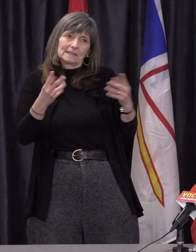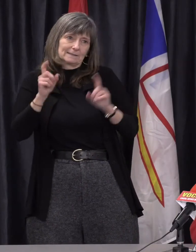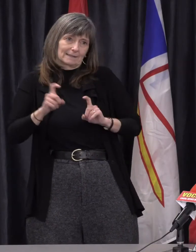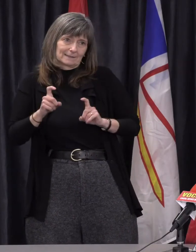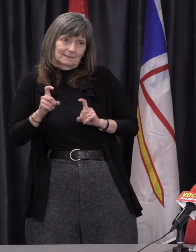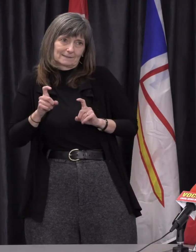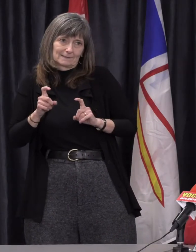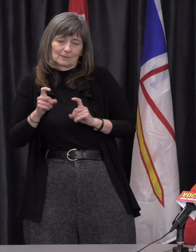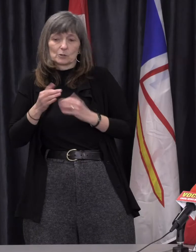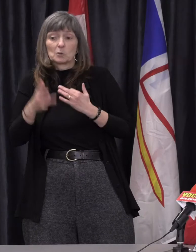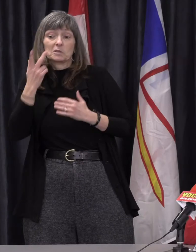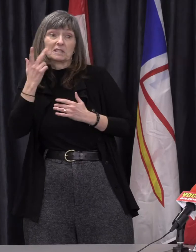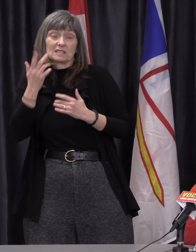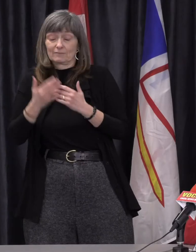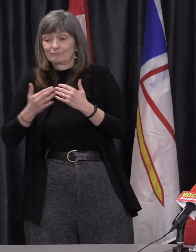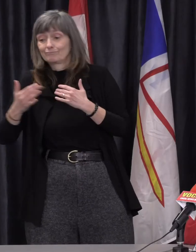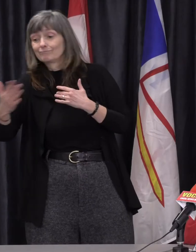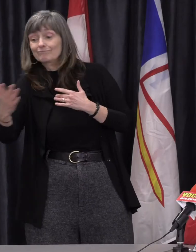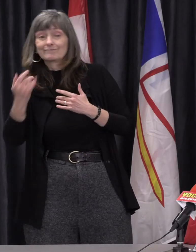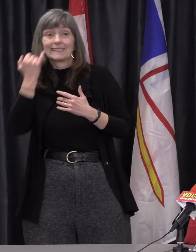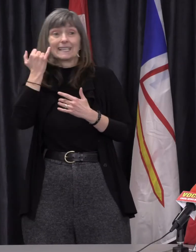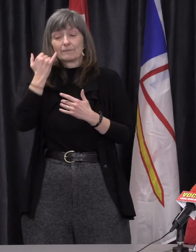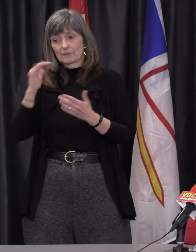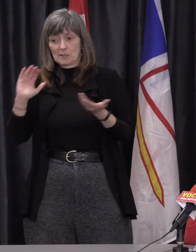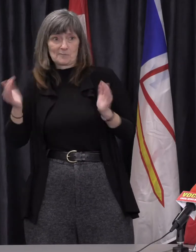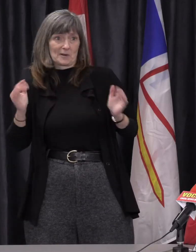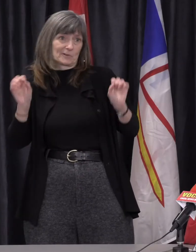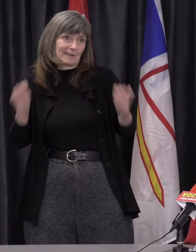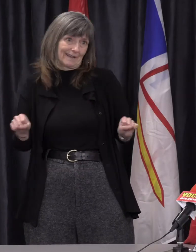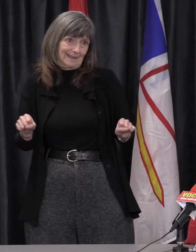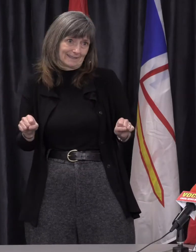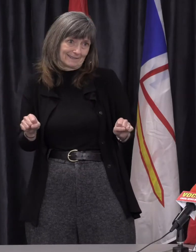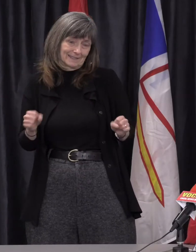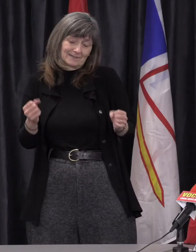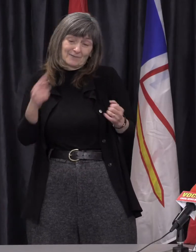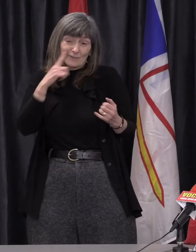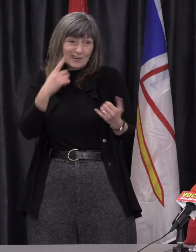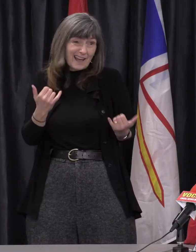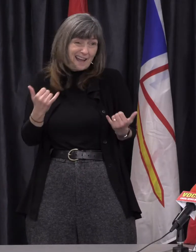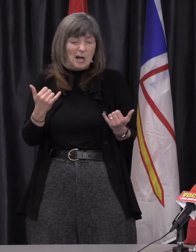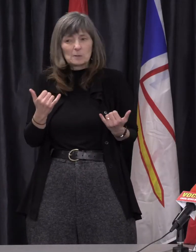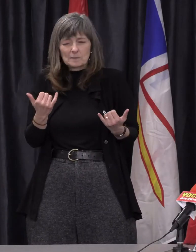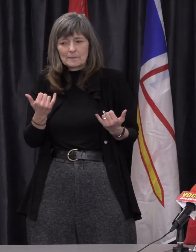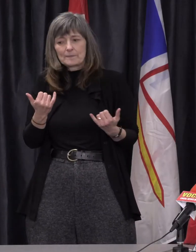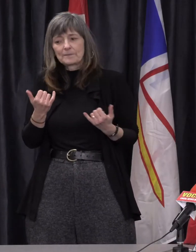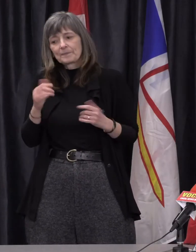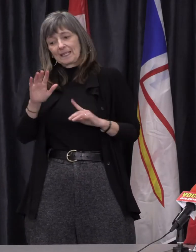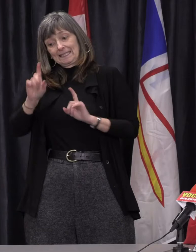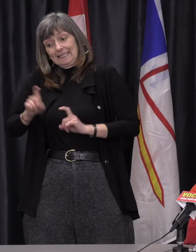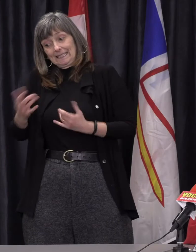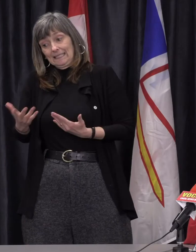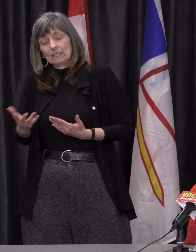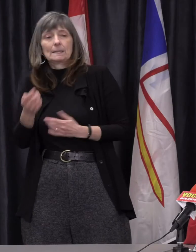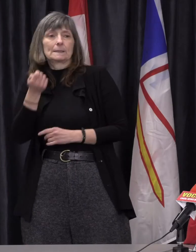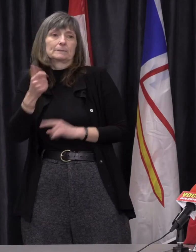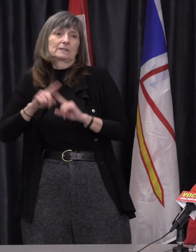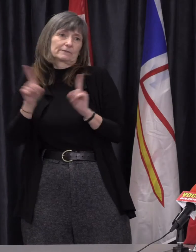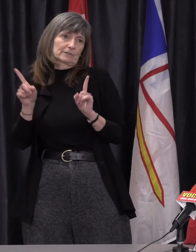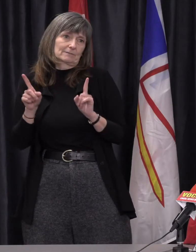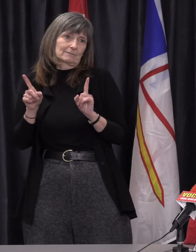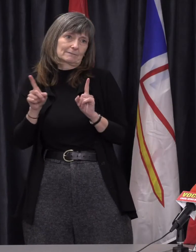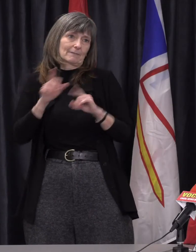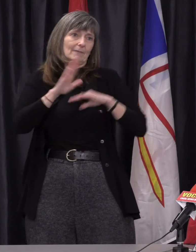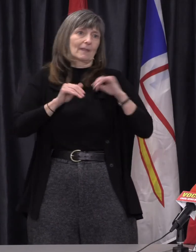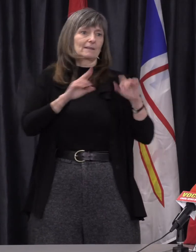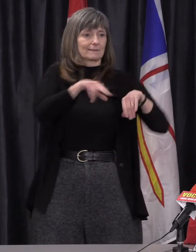over time. But our test, it's just a bit different than the one that they're using at the National